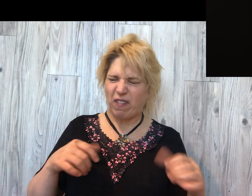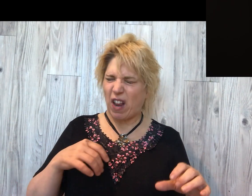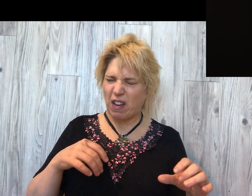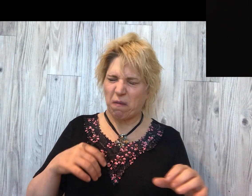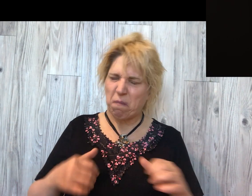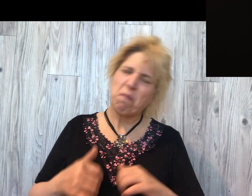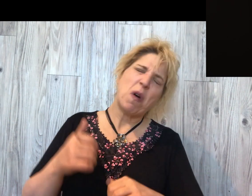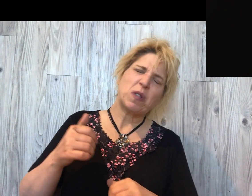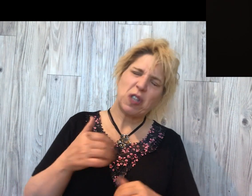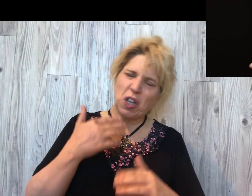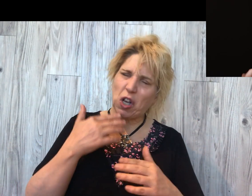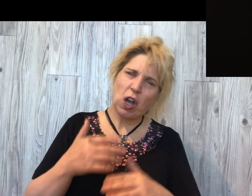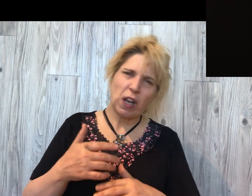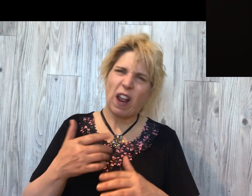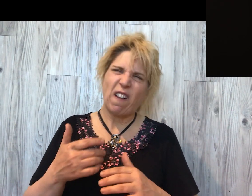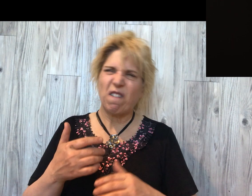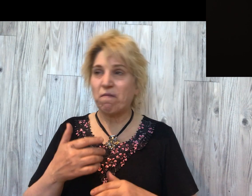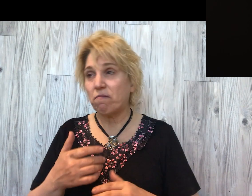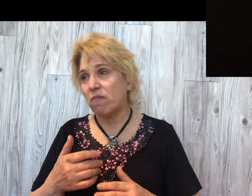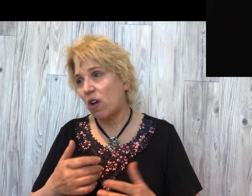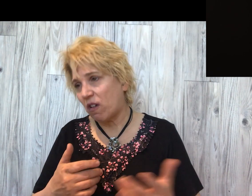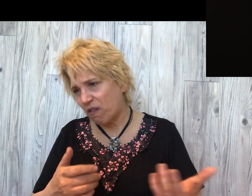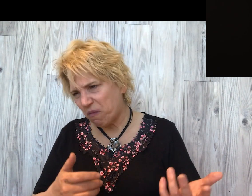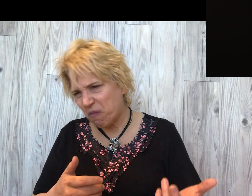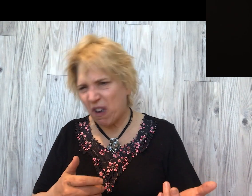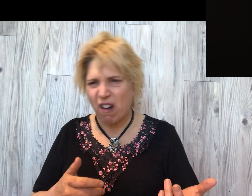done mostly good and a few things bad.